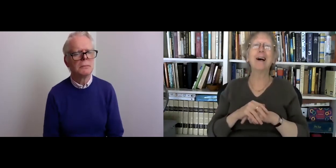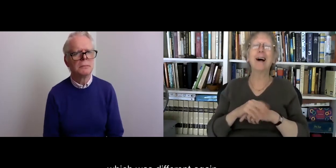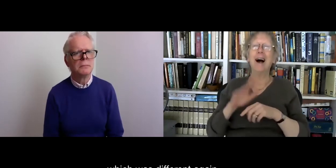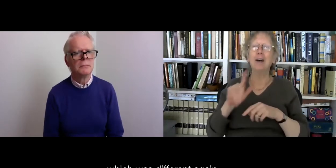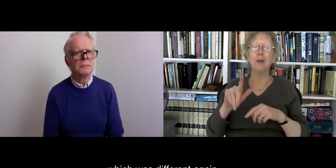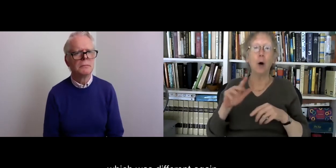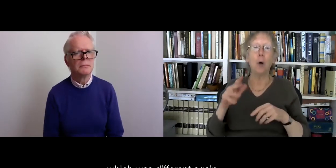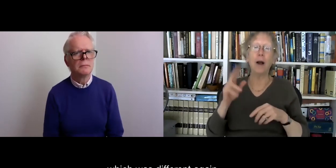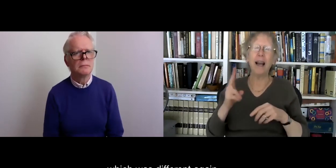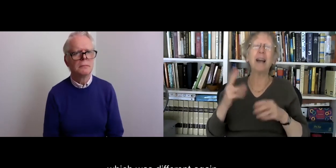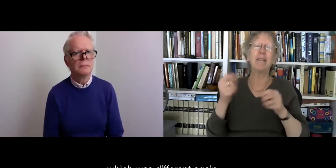which was different again.